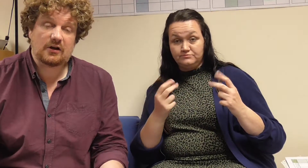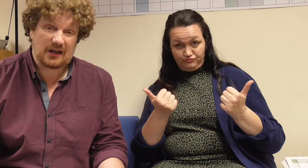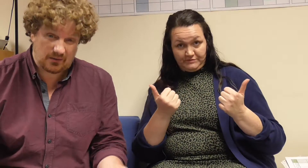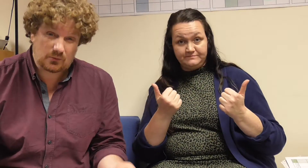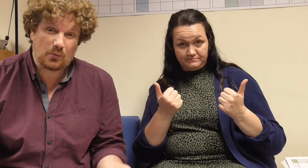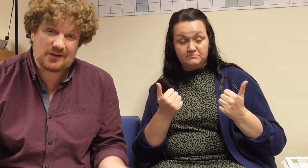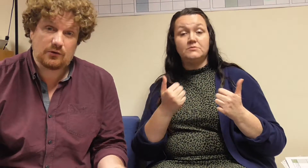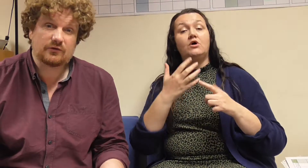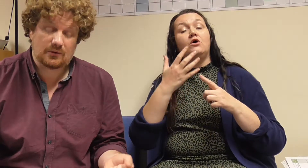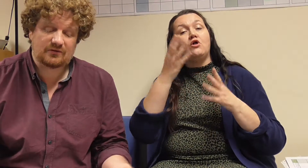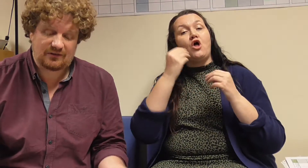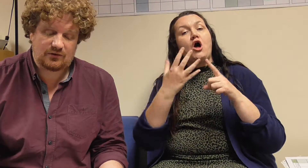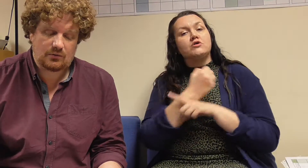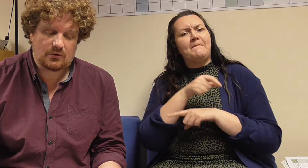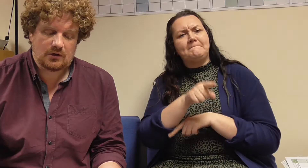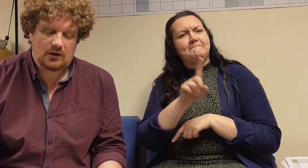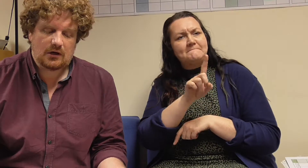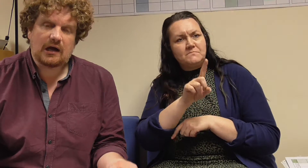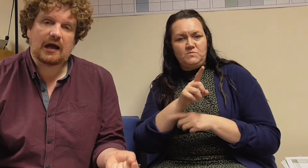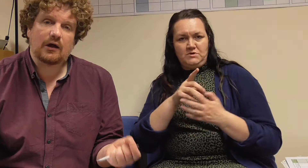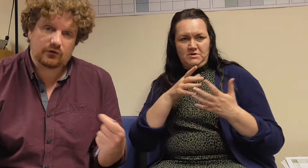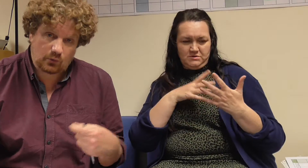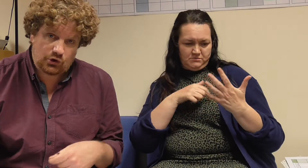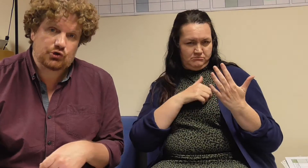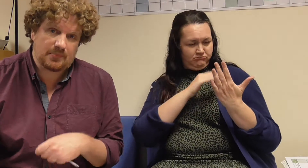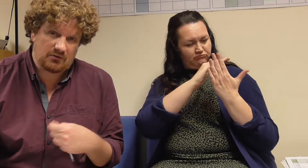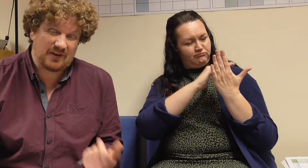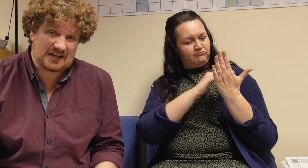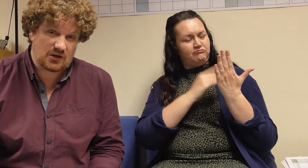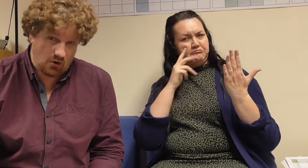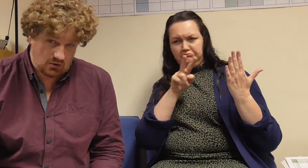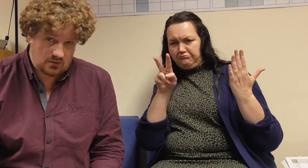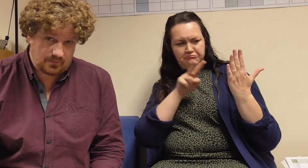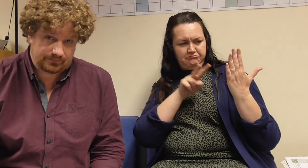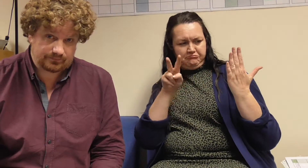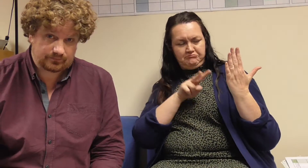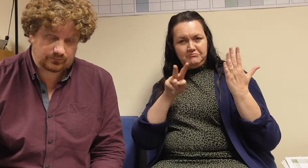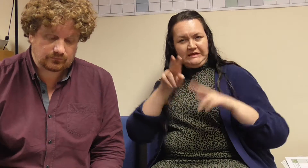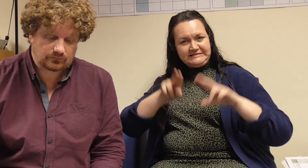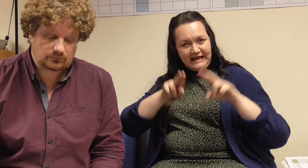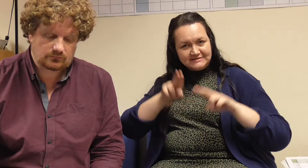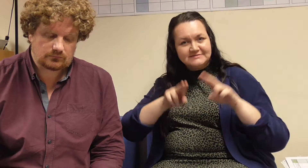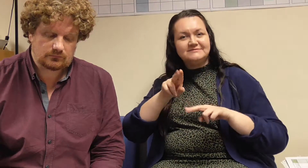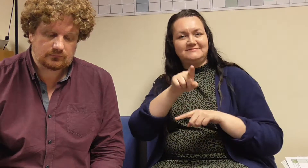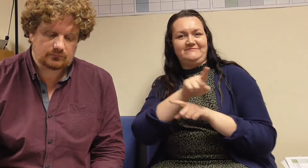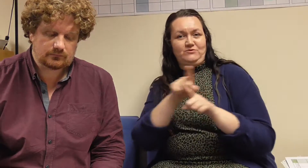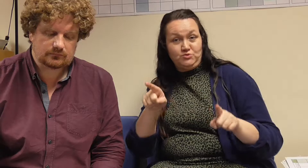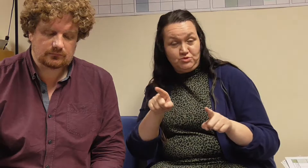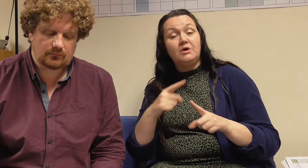So the learning outcomes are what we use to assess you and also what you should be reflecting on.